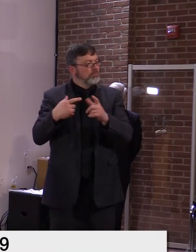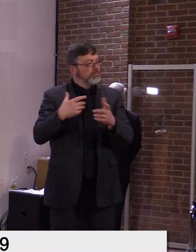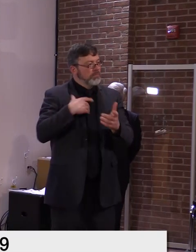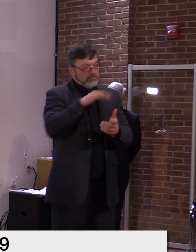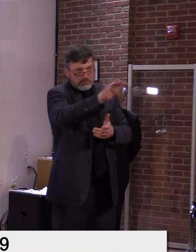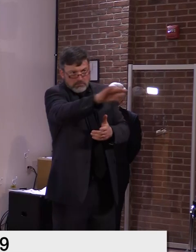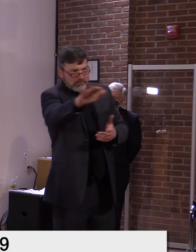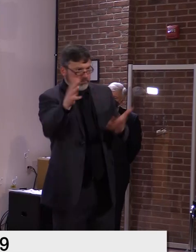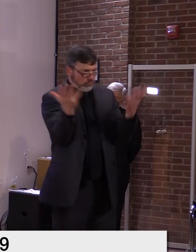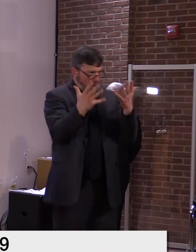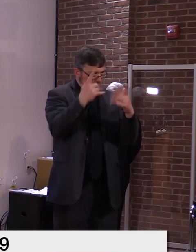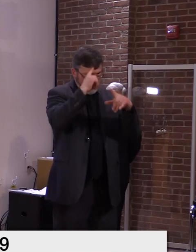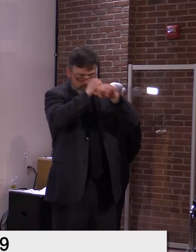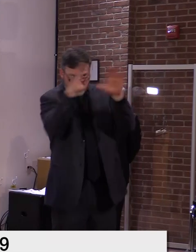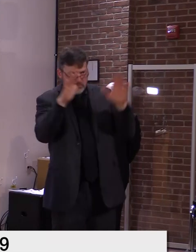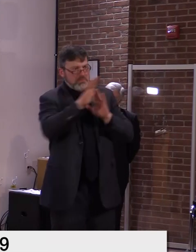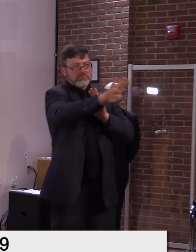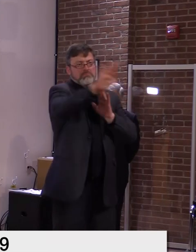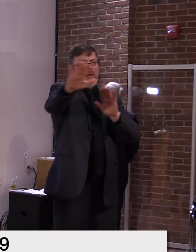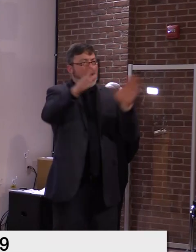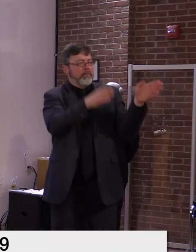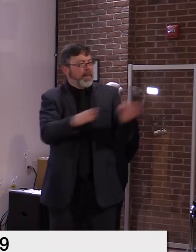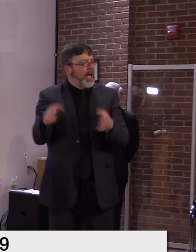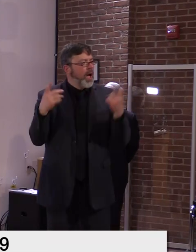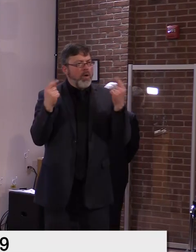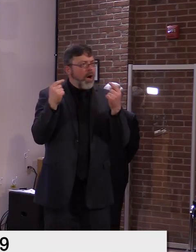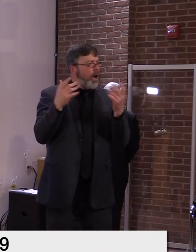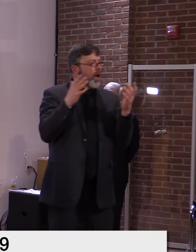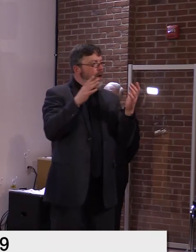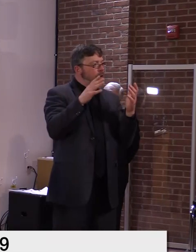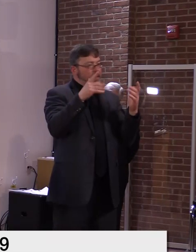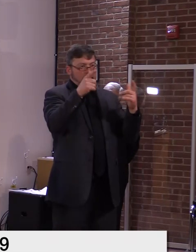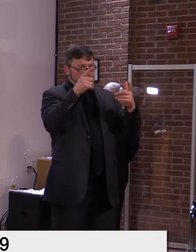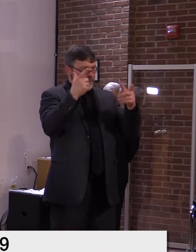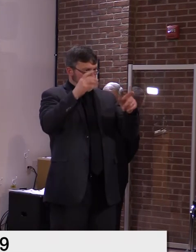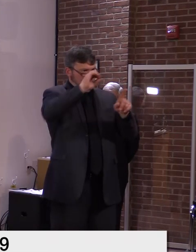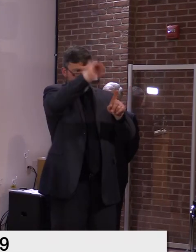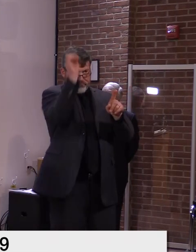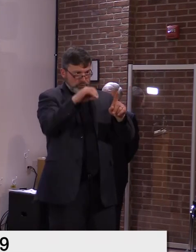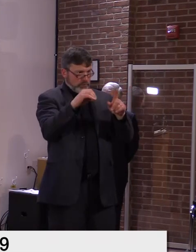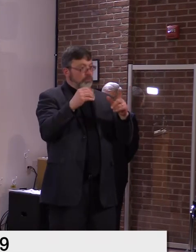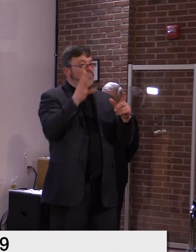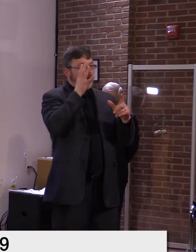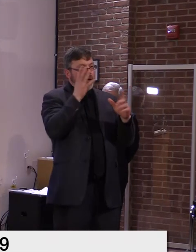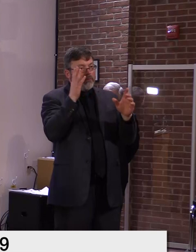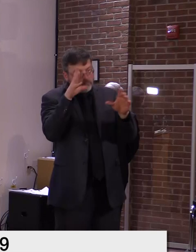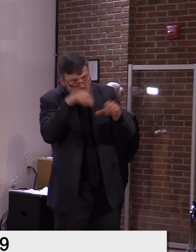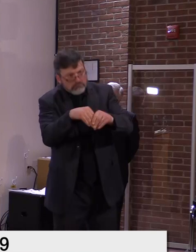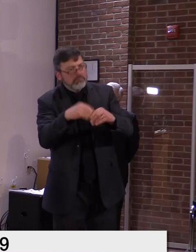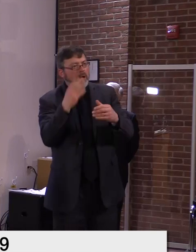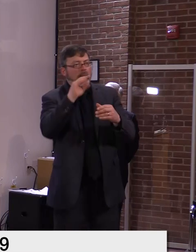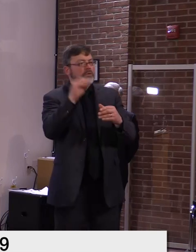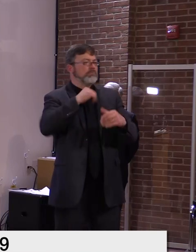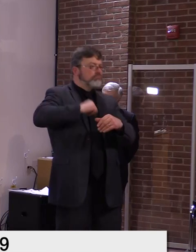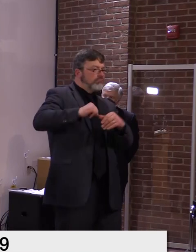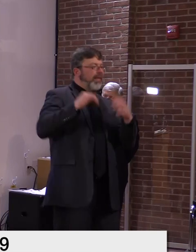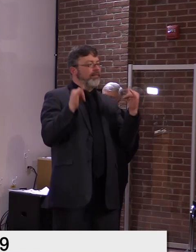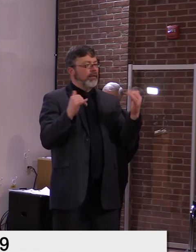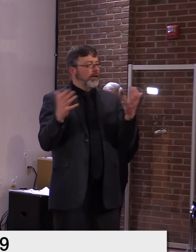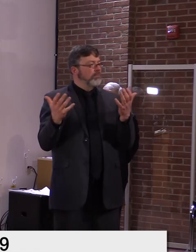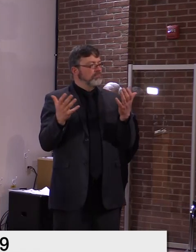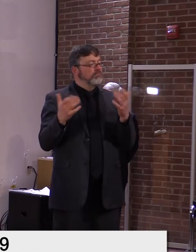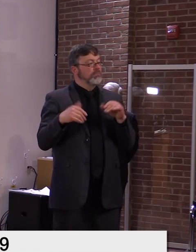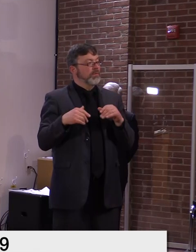are remote, how many are fully in person. That data we're not quite there yet. So I think we'll have a great answer for that